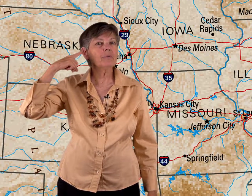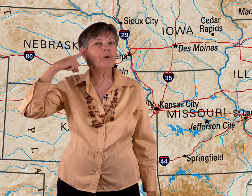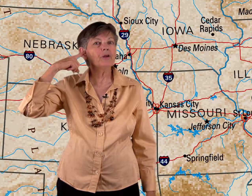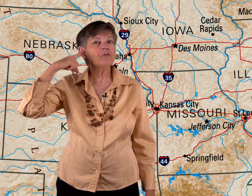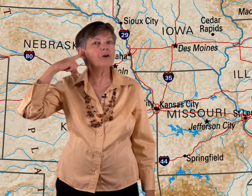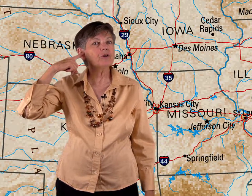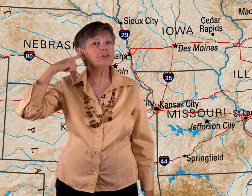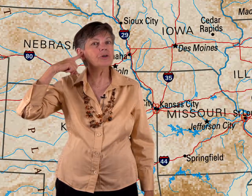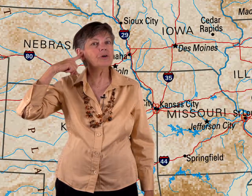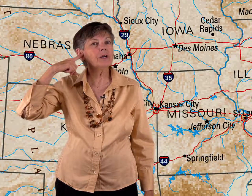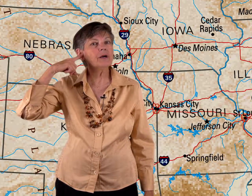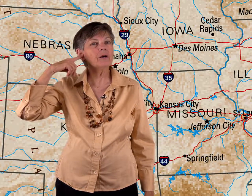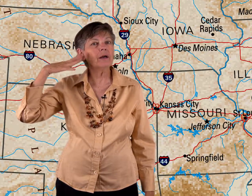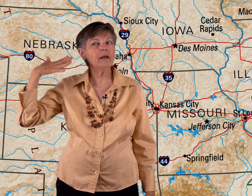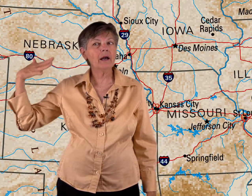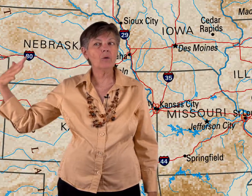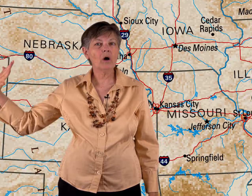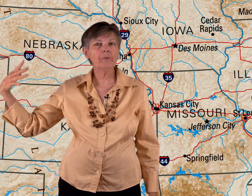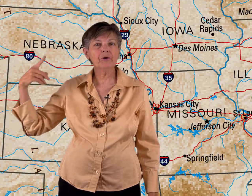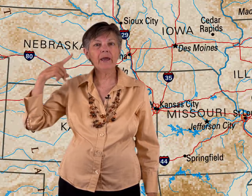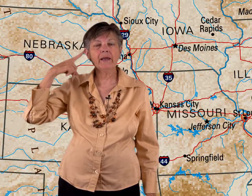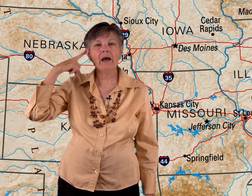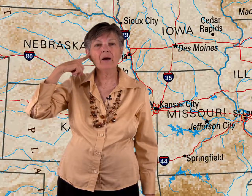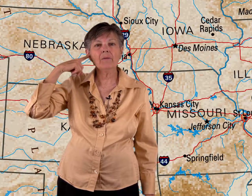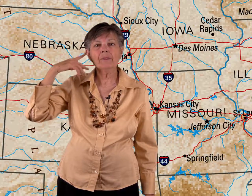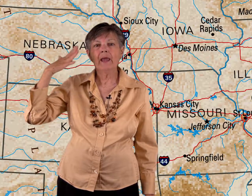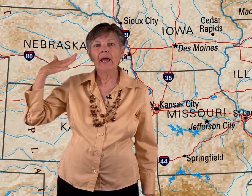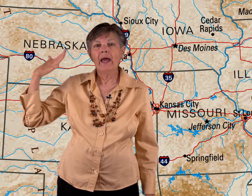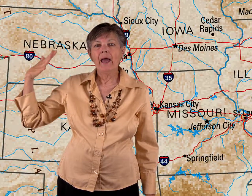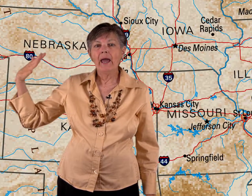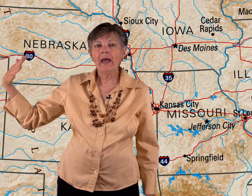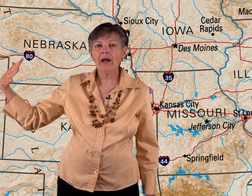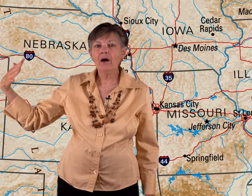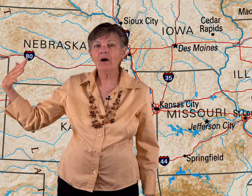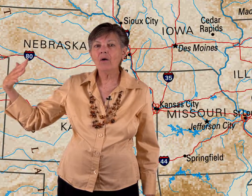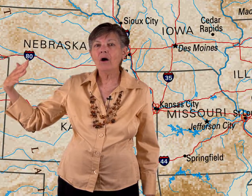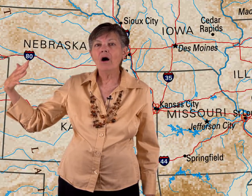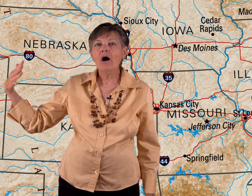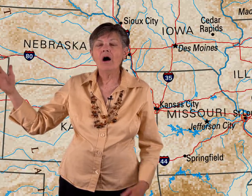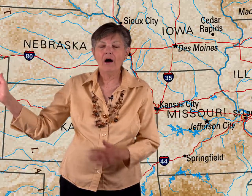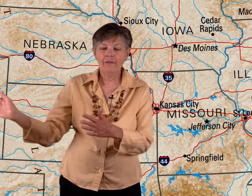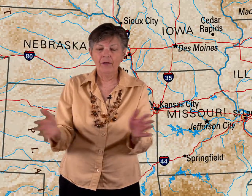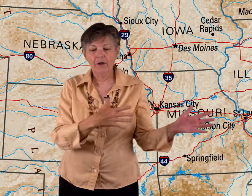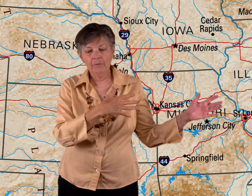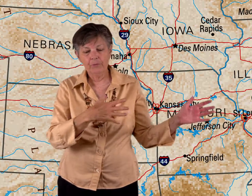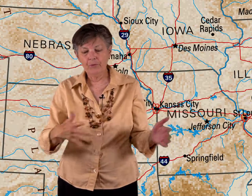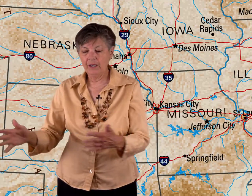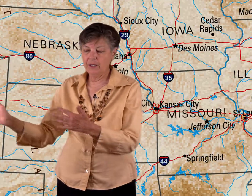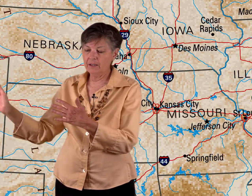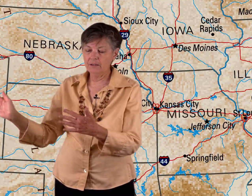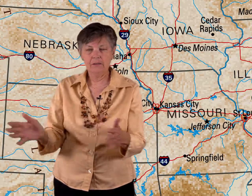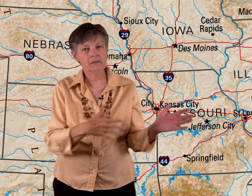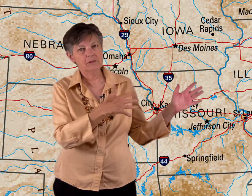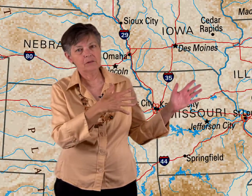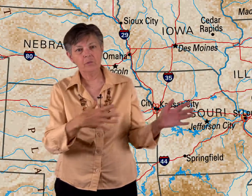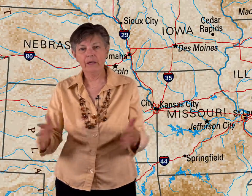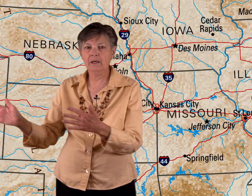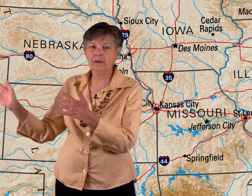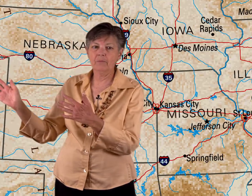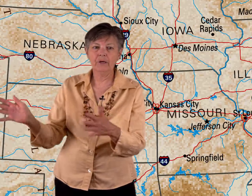point your finger to your ear and kind of wobble your hand out. Echo on the breeze. This is wind,